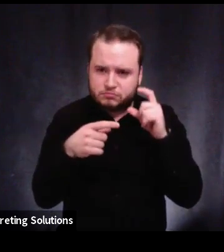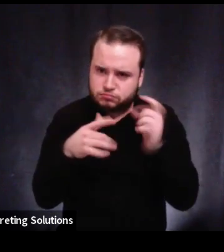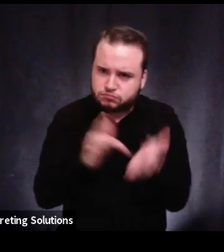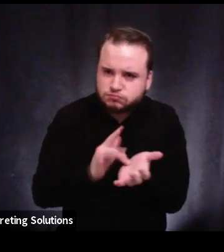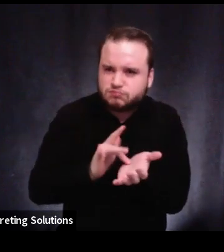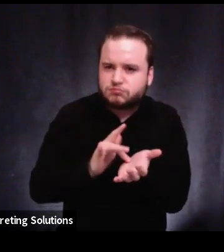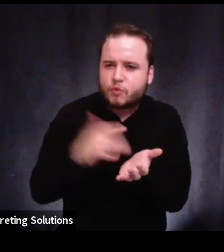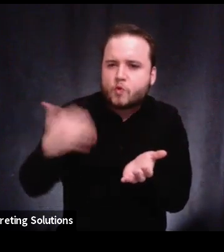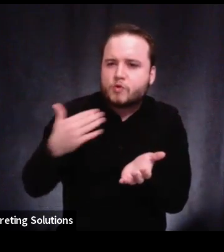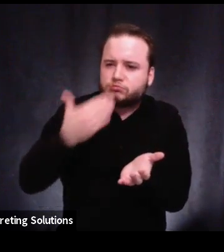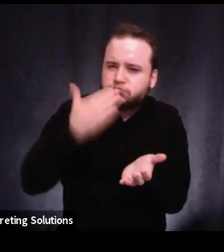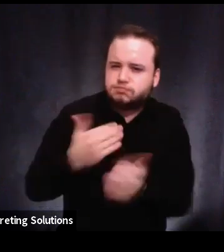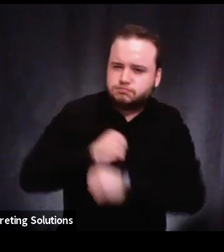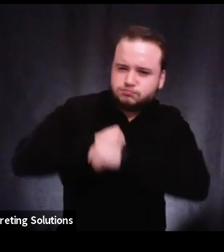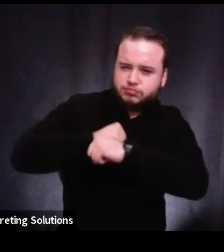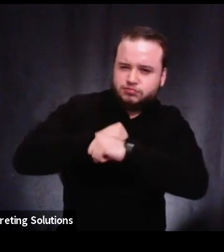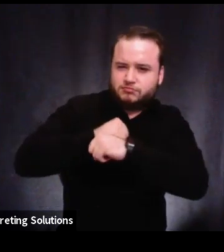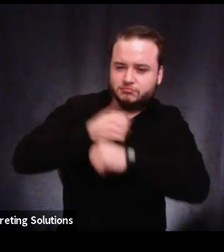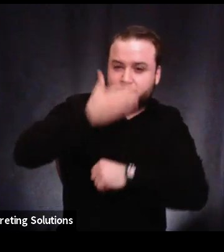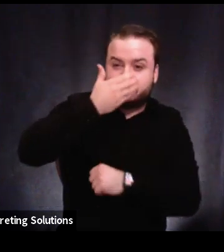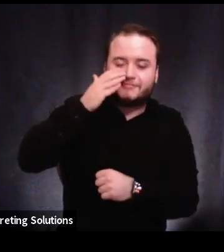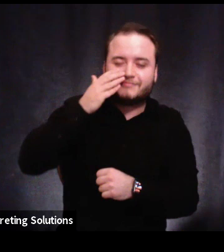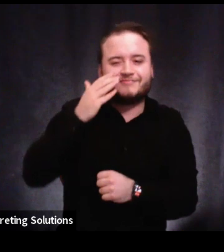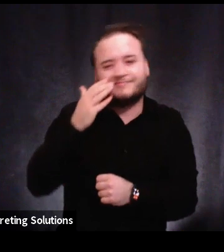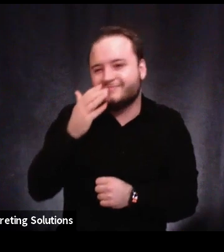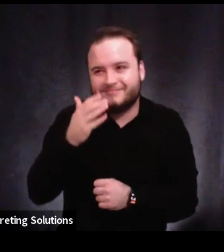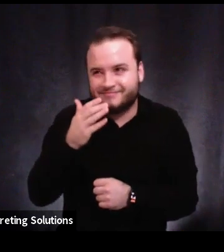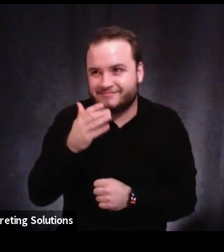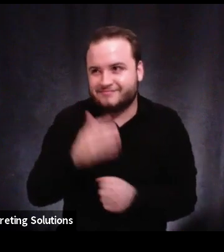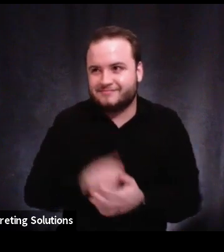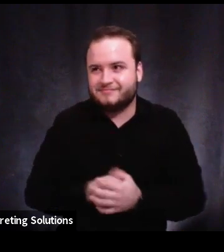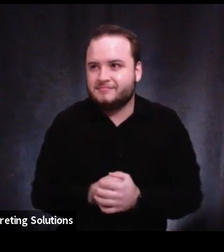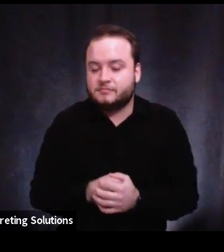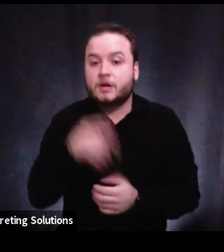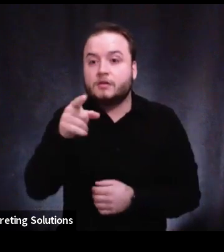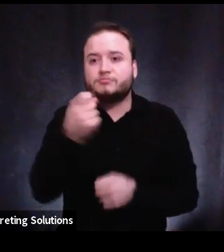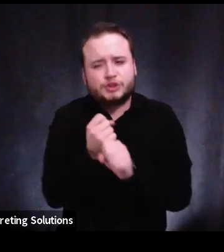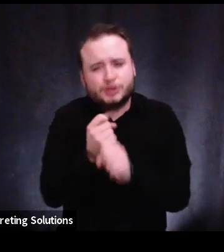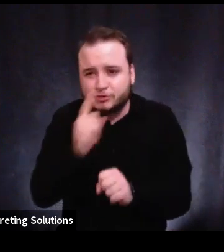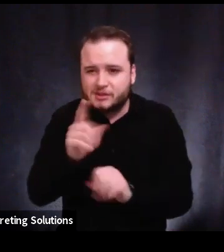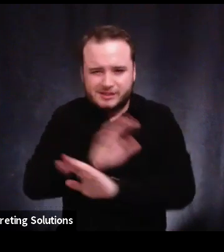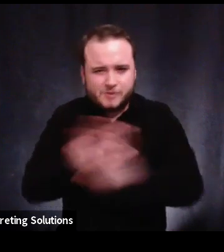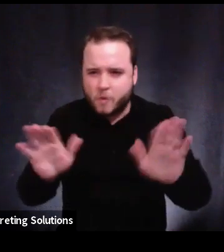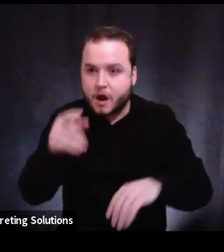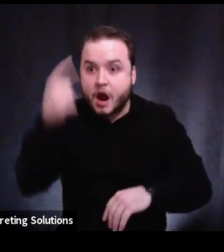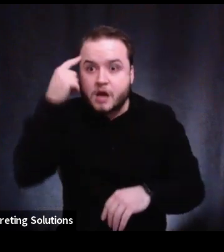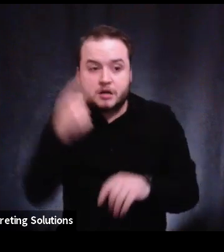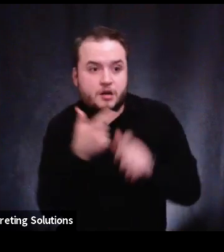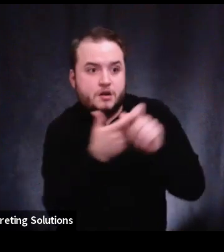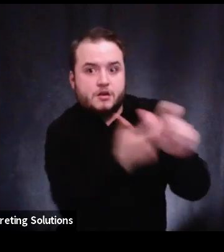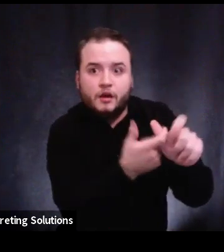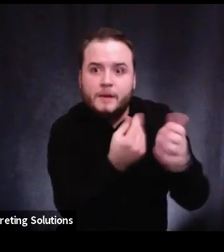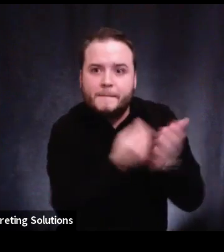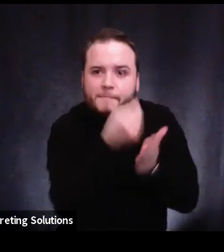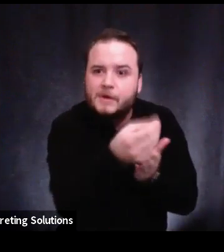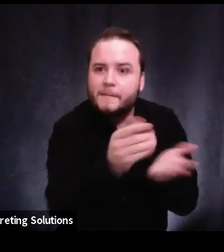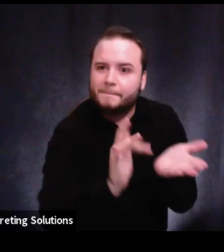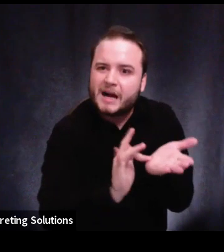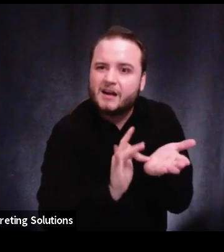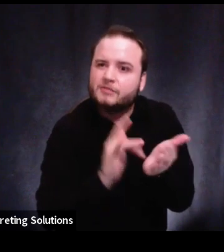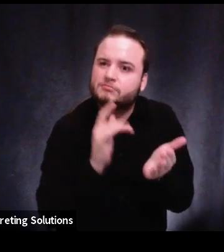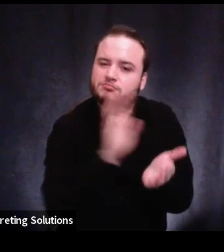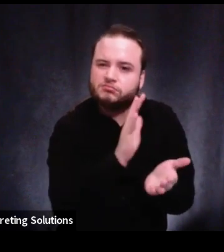we really need to preserve those medical grade masks and equipment for direct patient care. So that's why we're emphasizing so